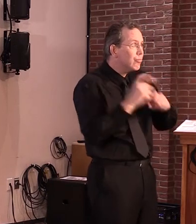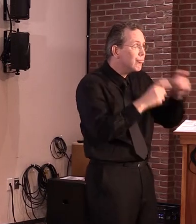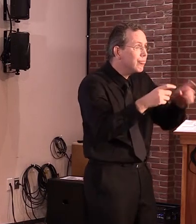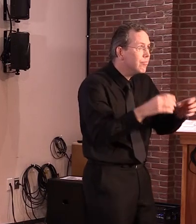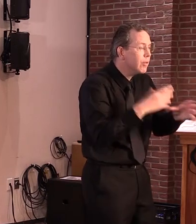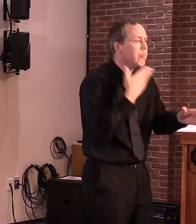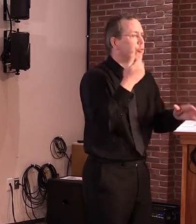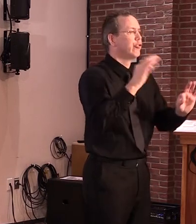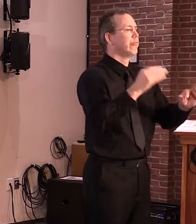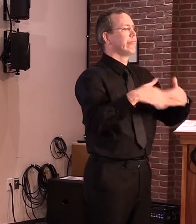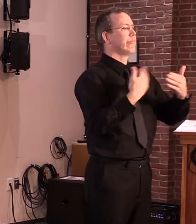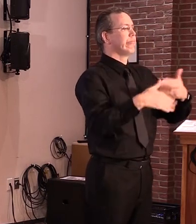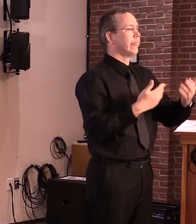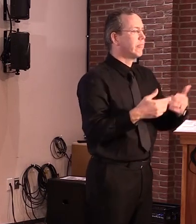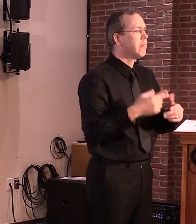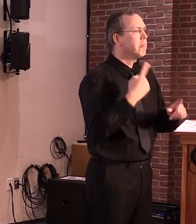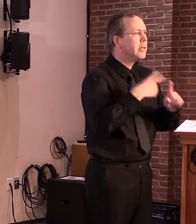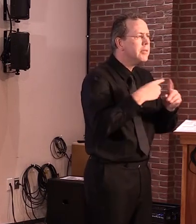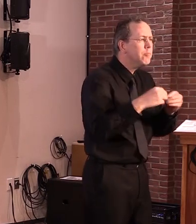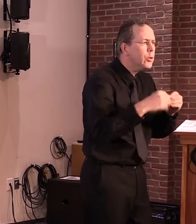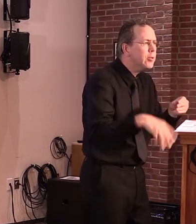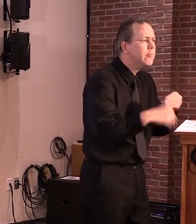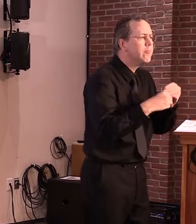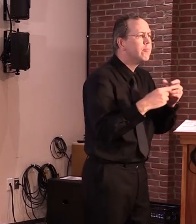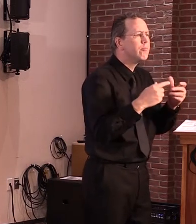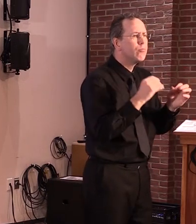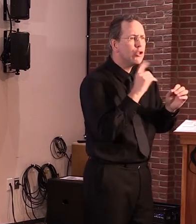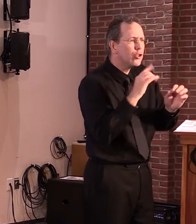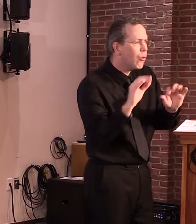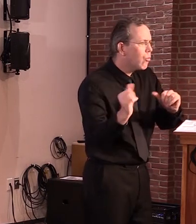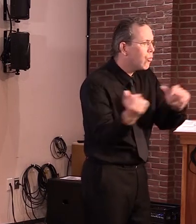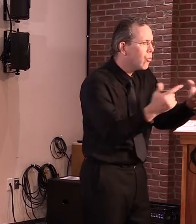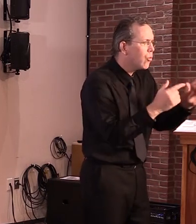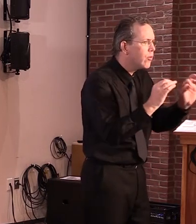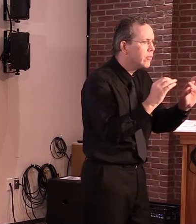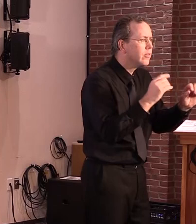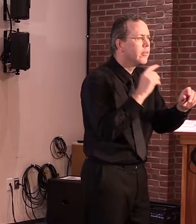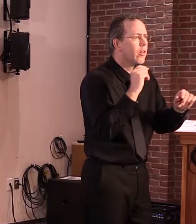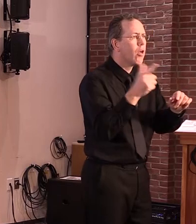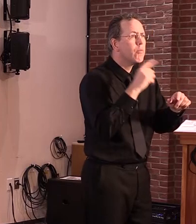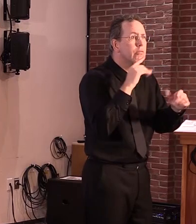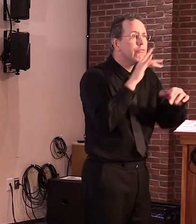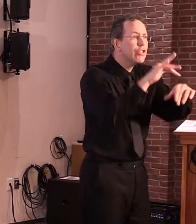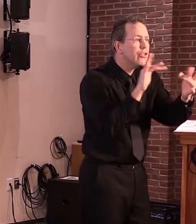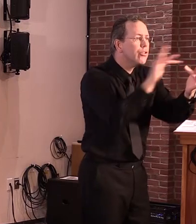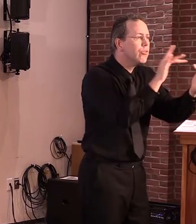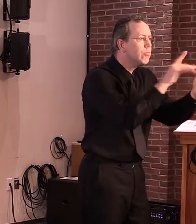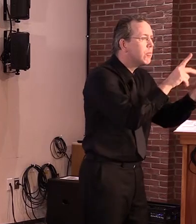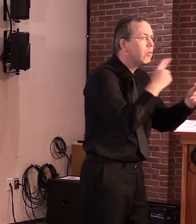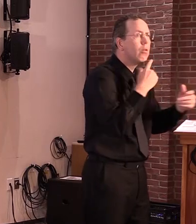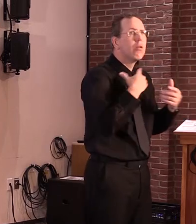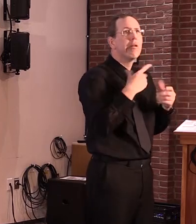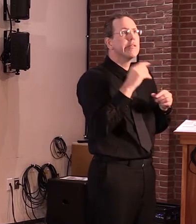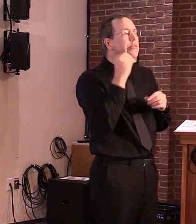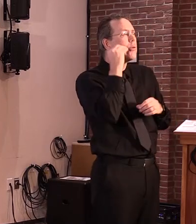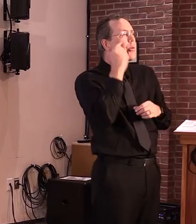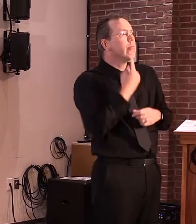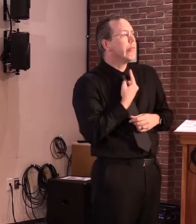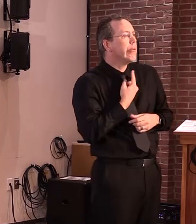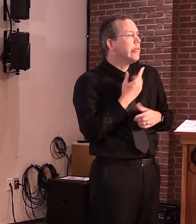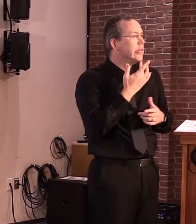to make sure that we reach out to those people that are shut in or don't have the